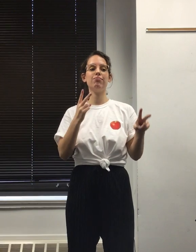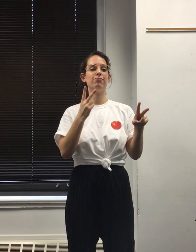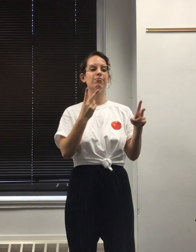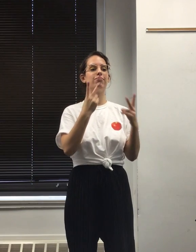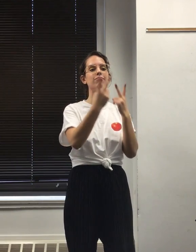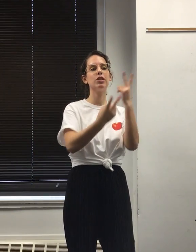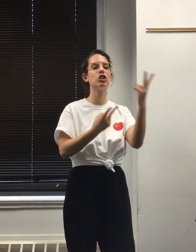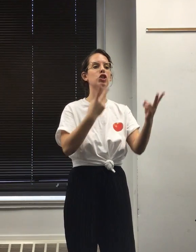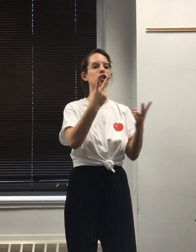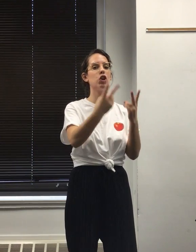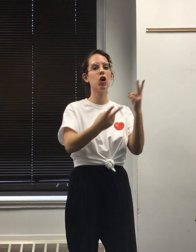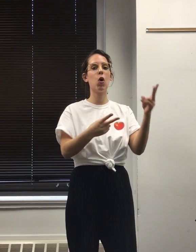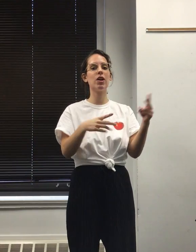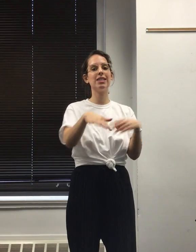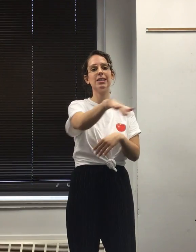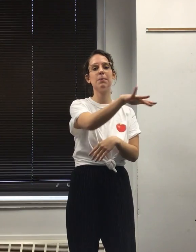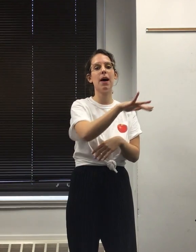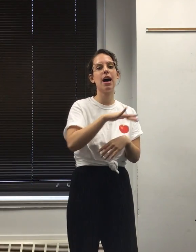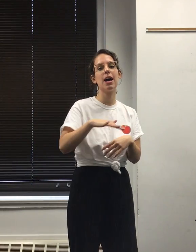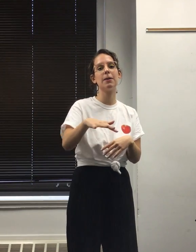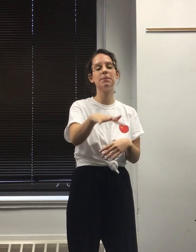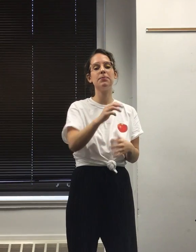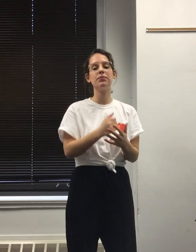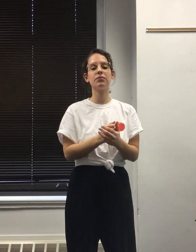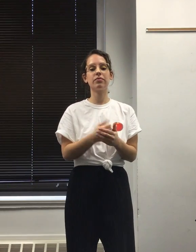got 30 inches of rain in one day.